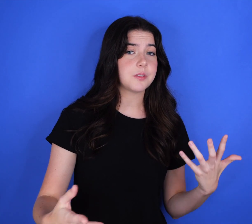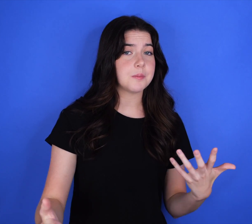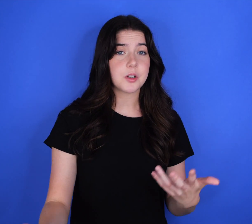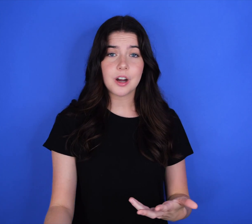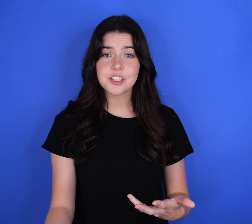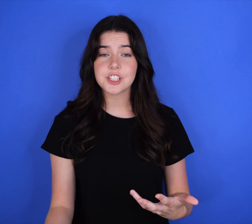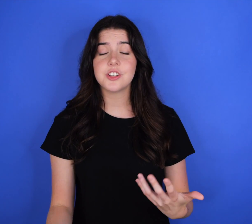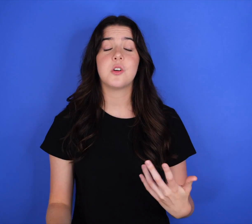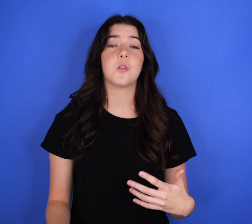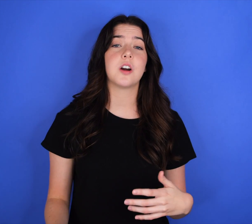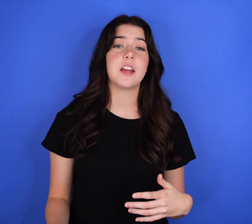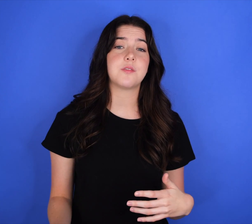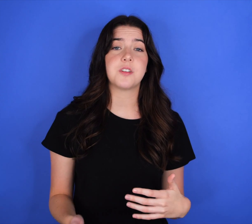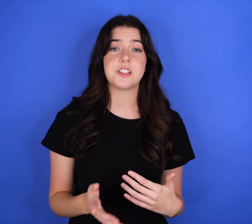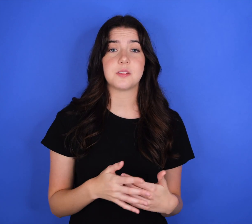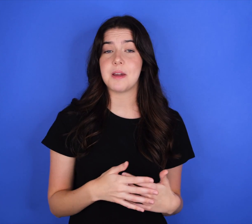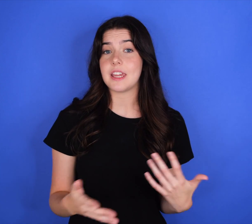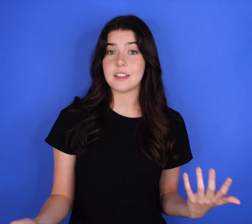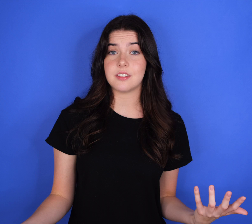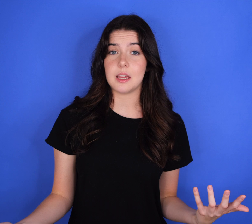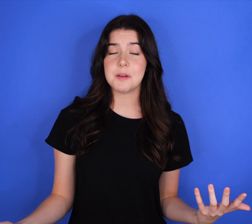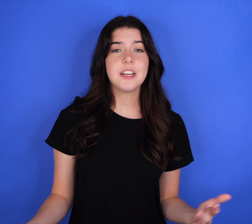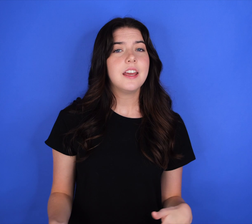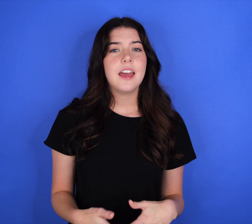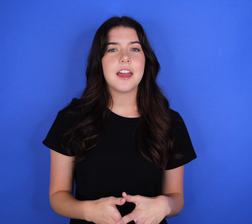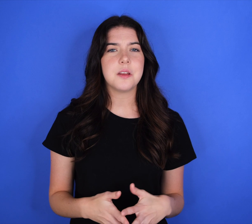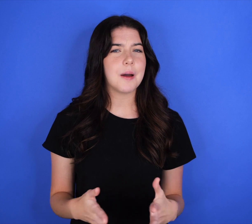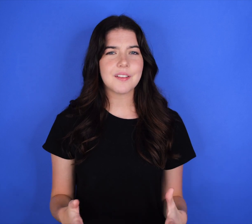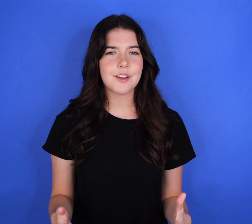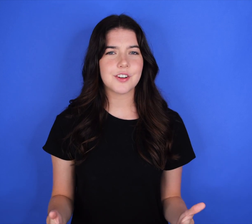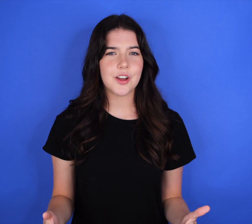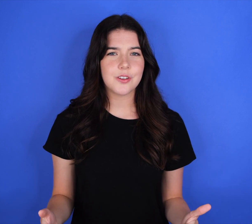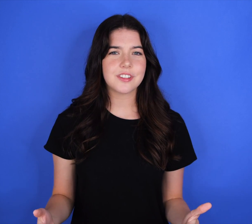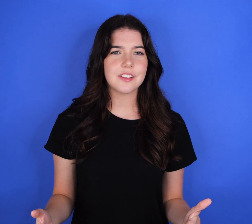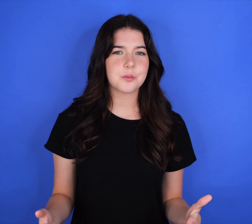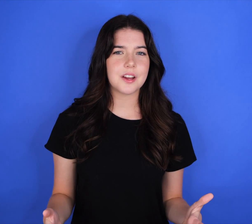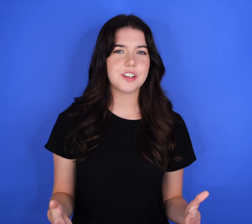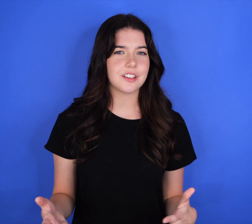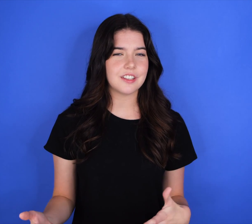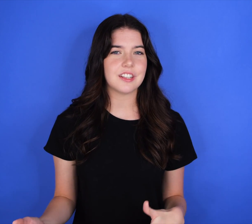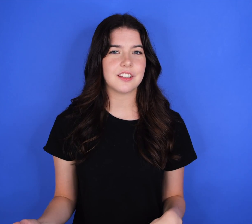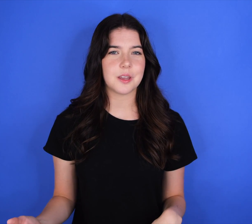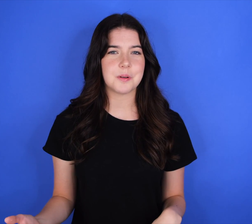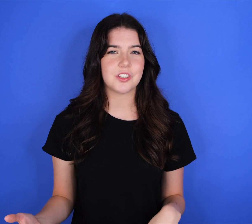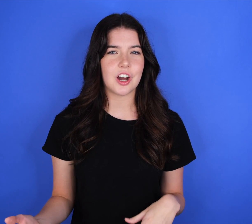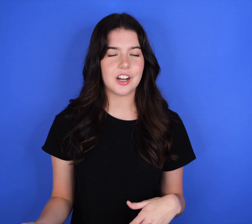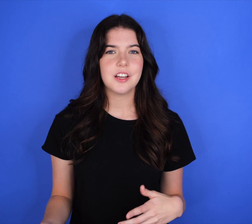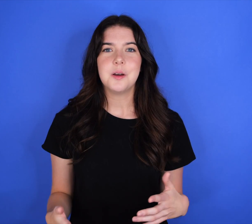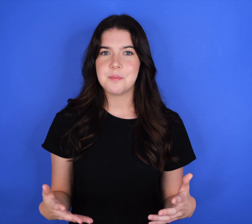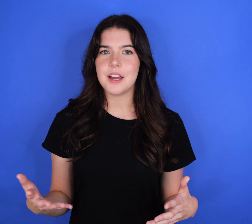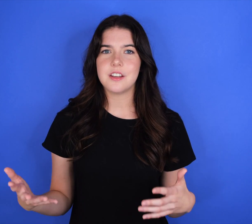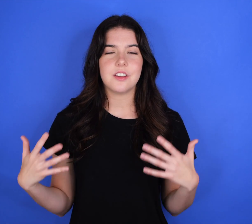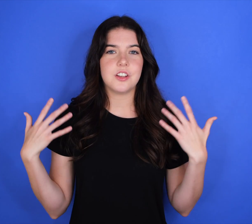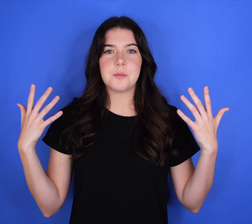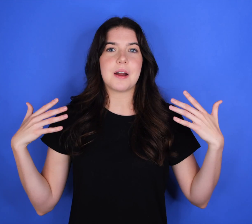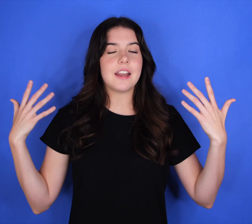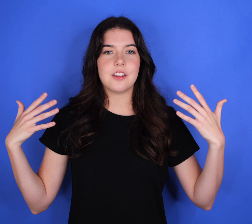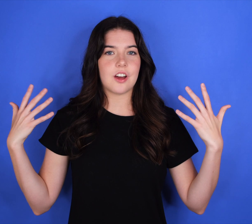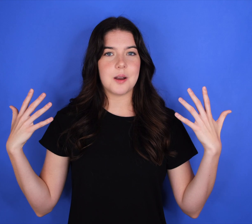someone a question or if we're just making a statement. And you might have never noticed this whenever you're listening to someone talk, but your brain is